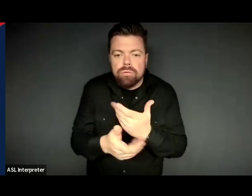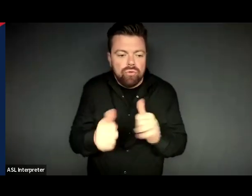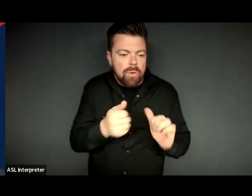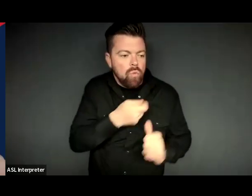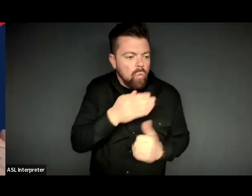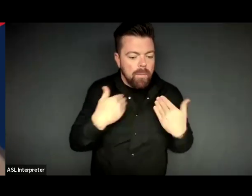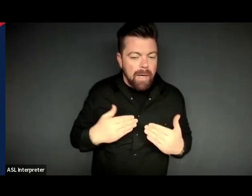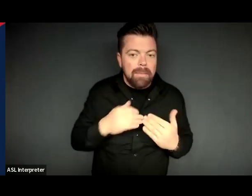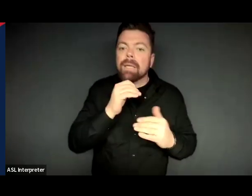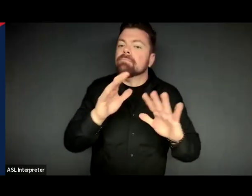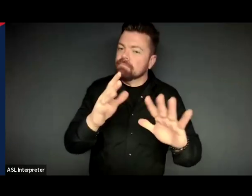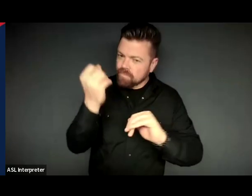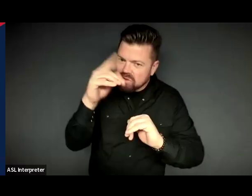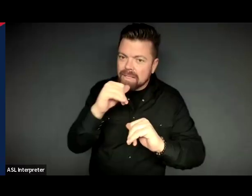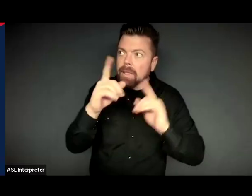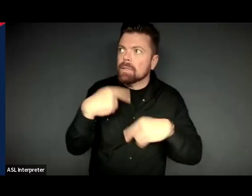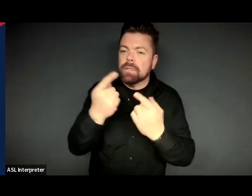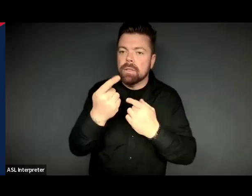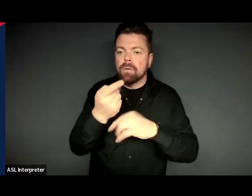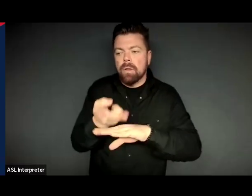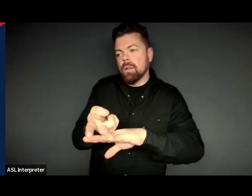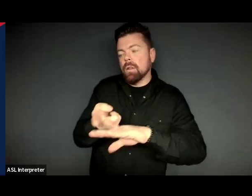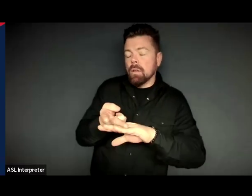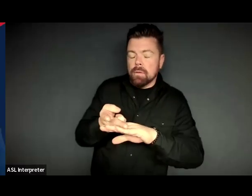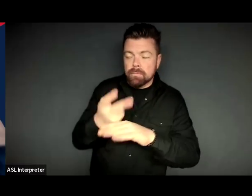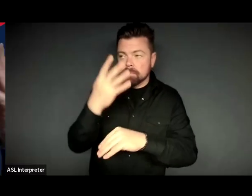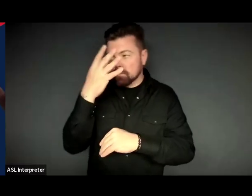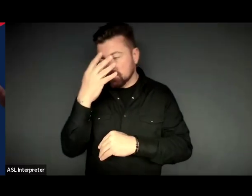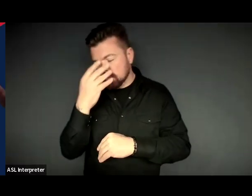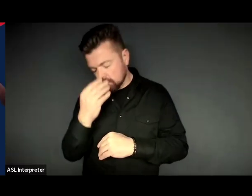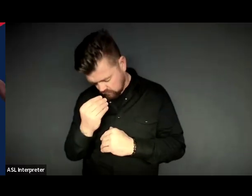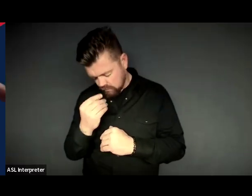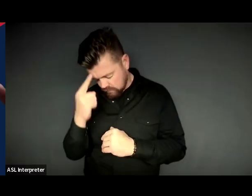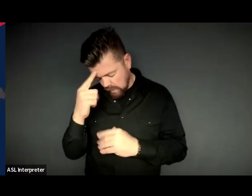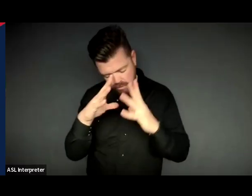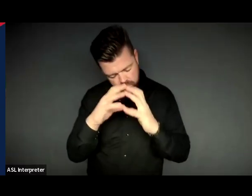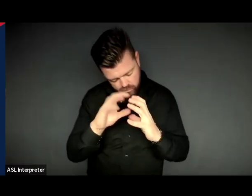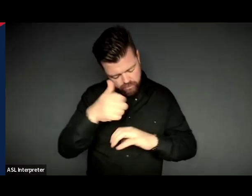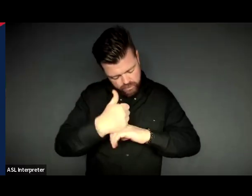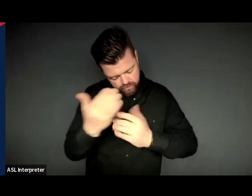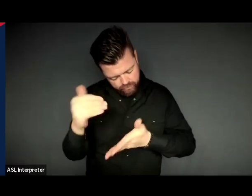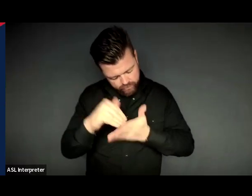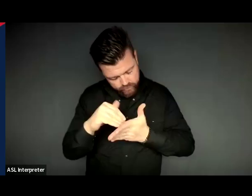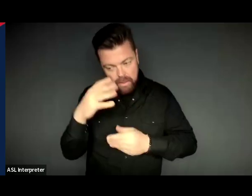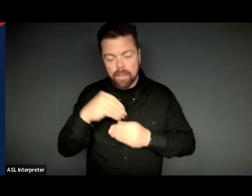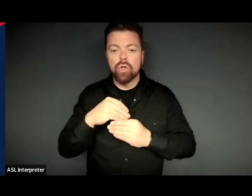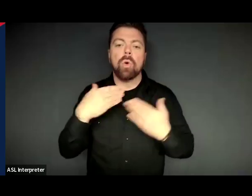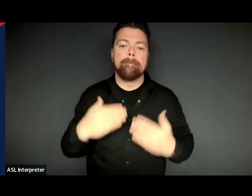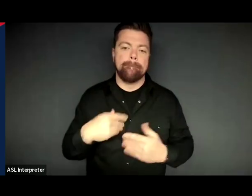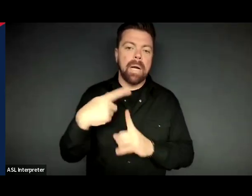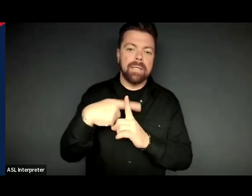go to sleep and then they wake up again. And then that sleeping allows the brain to reset the internal body